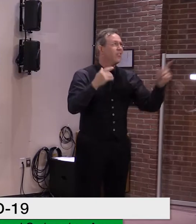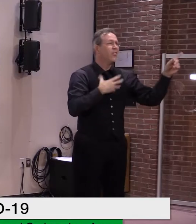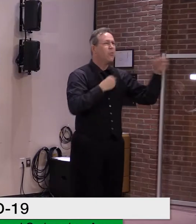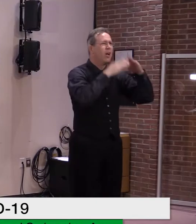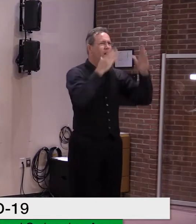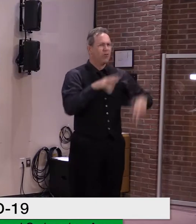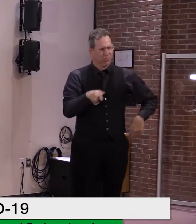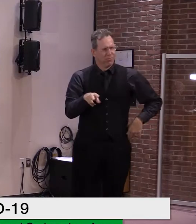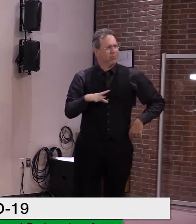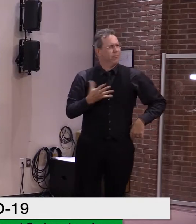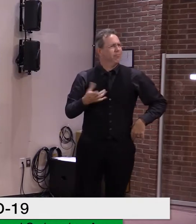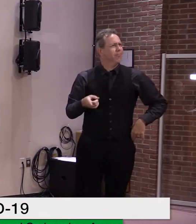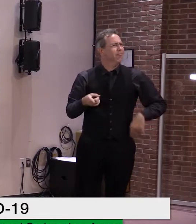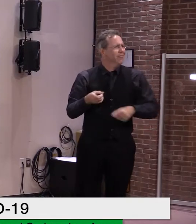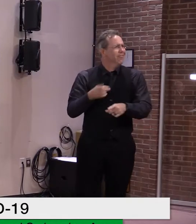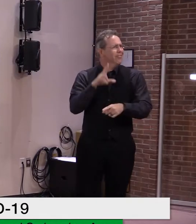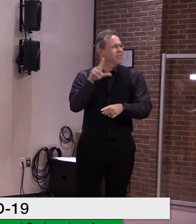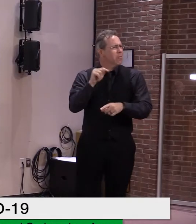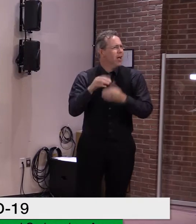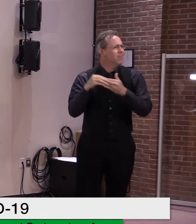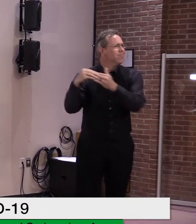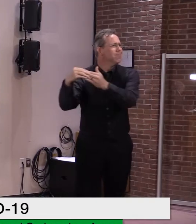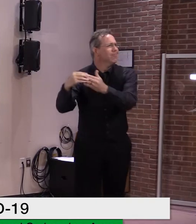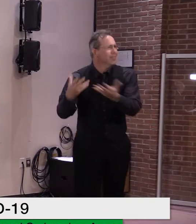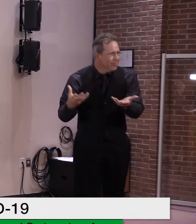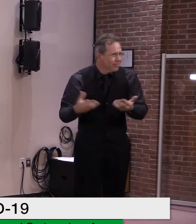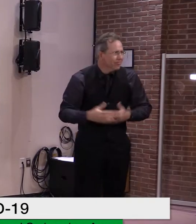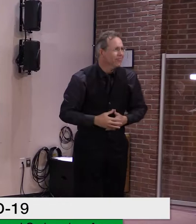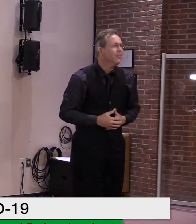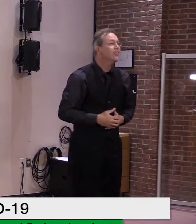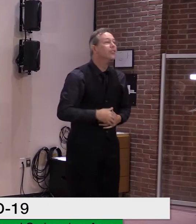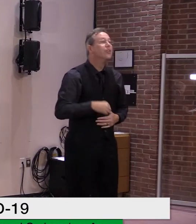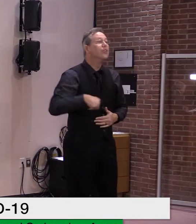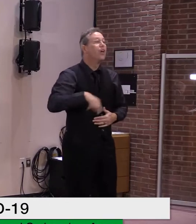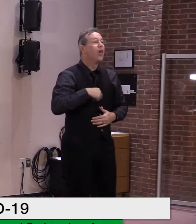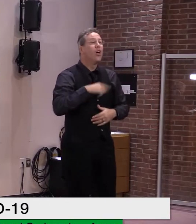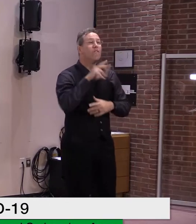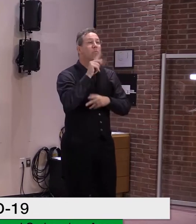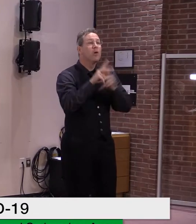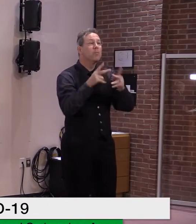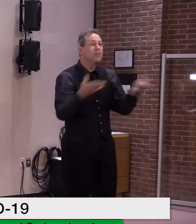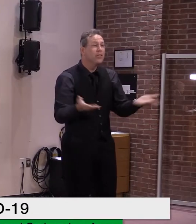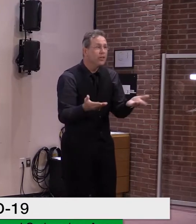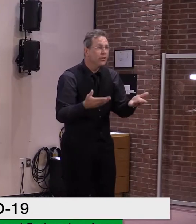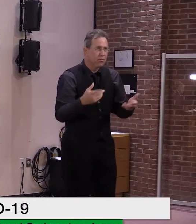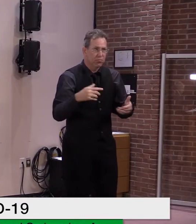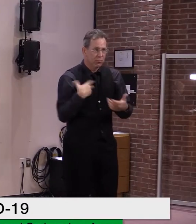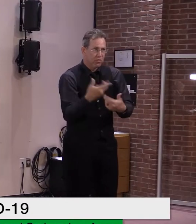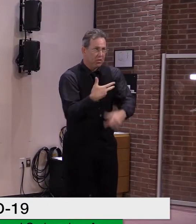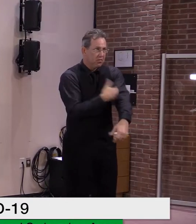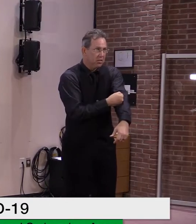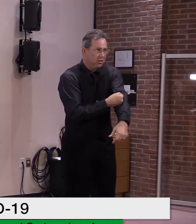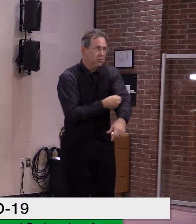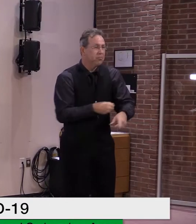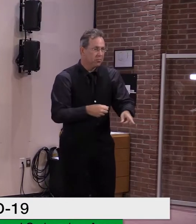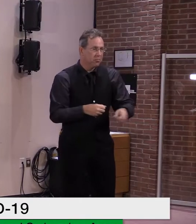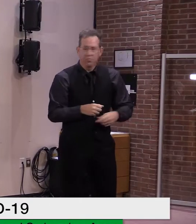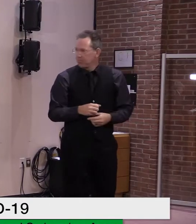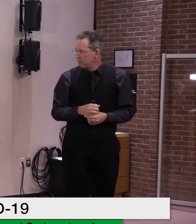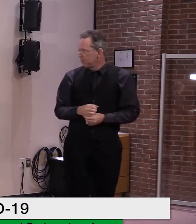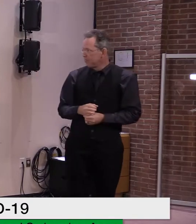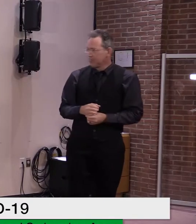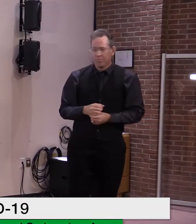at least one dose, 70.1%, as Commissioner Pichek had pointed out. Moving on to